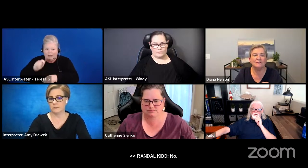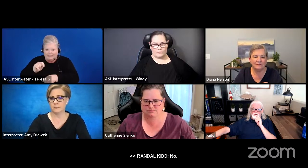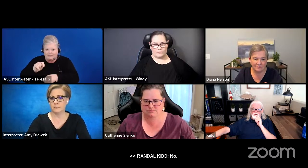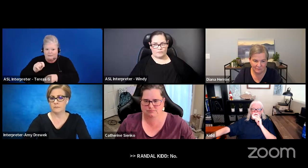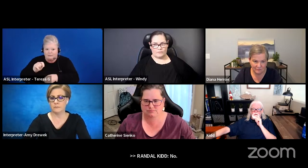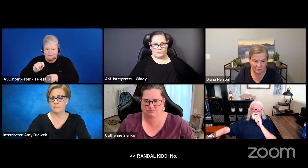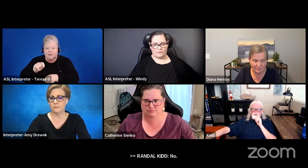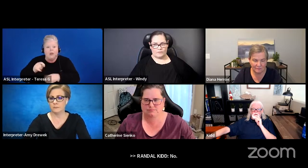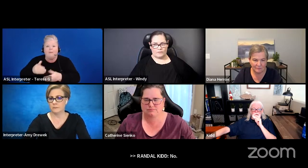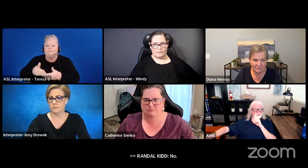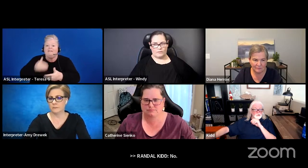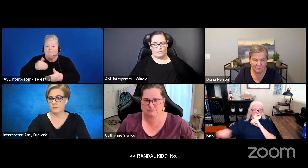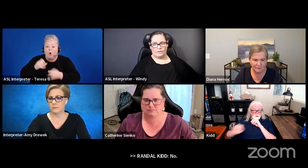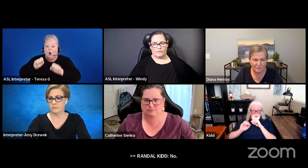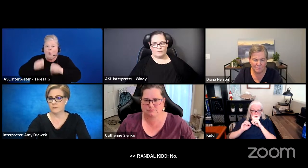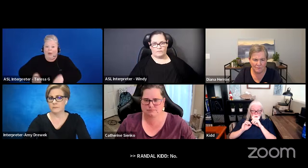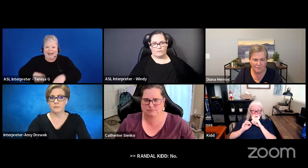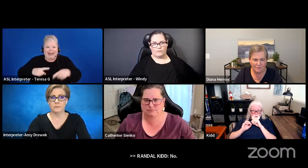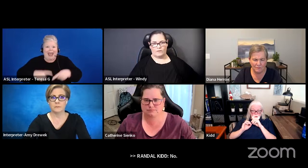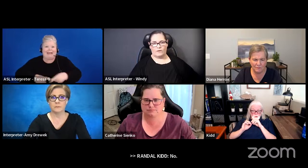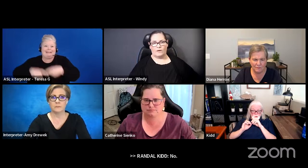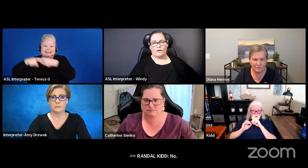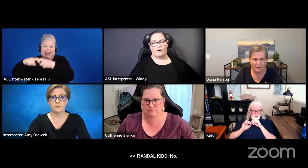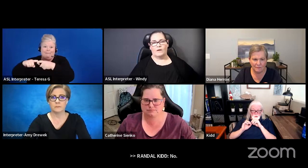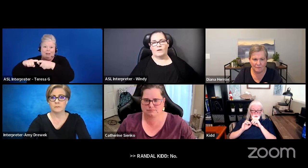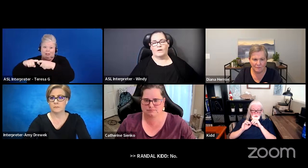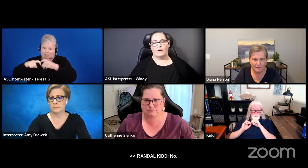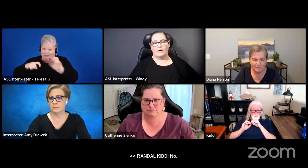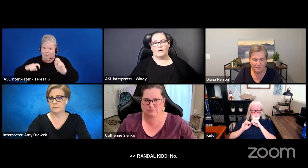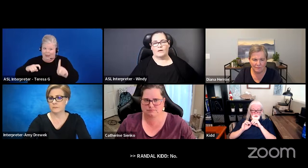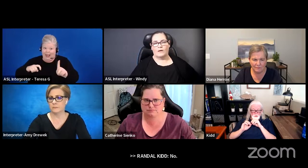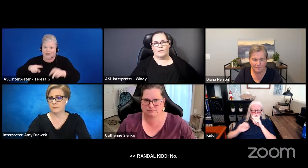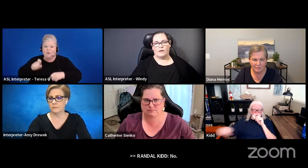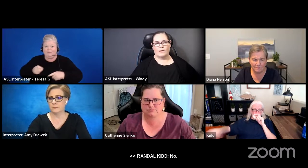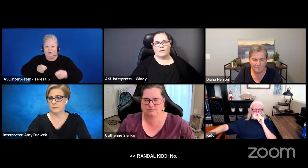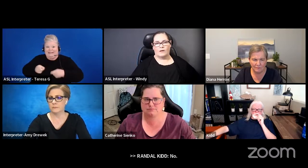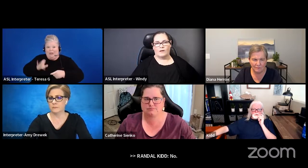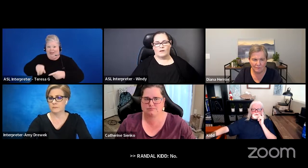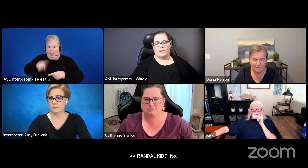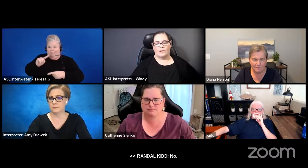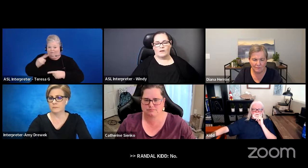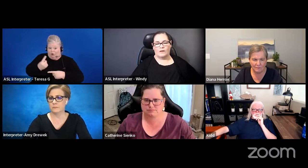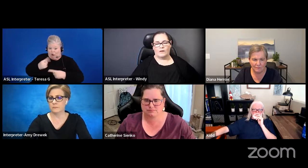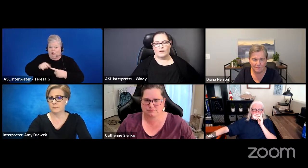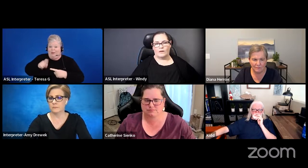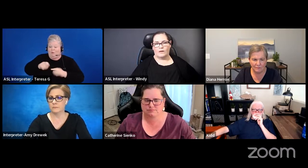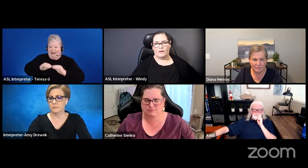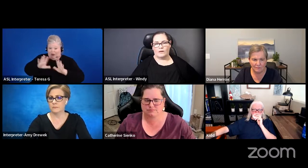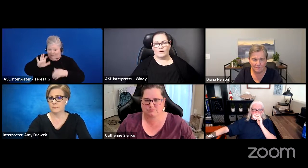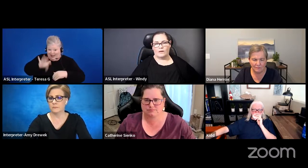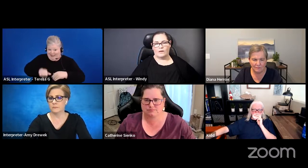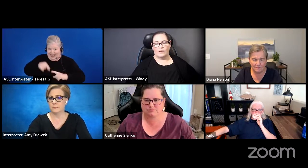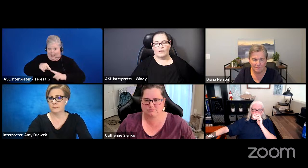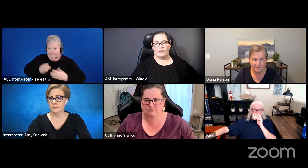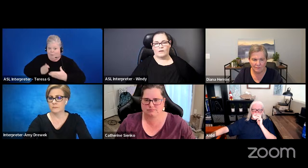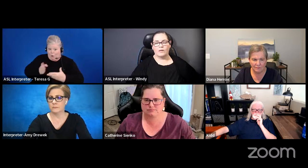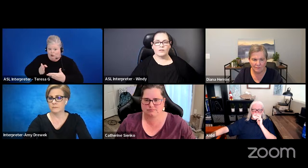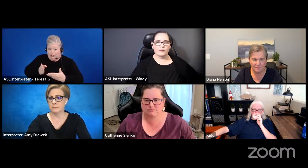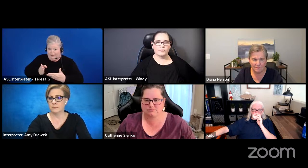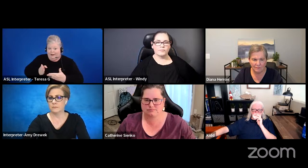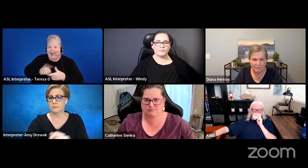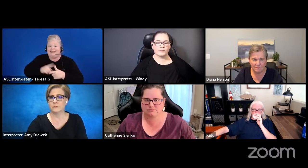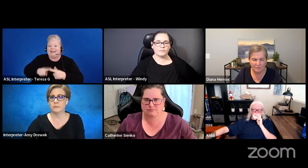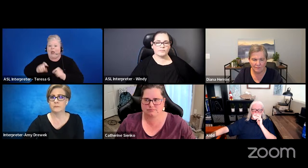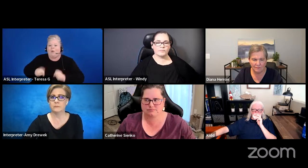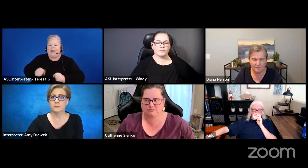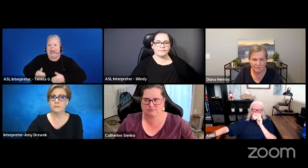motion to table. Let's deal with that one first and clarify that in motion. And then we can move